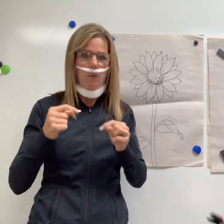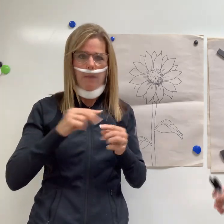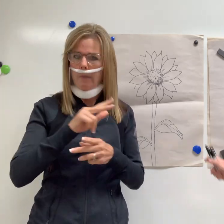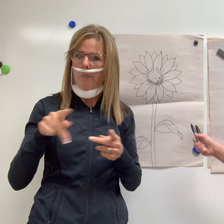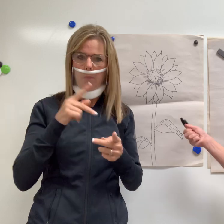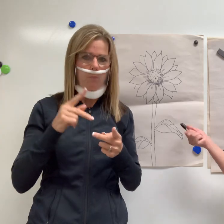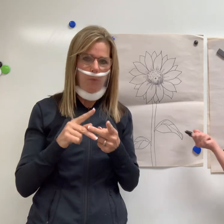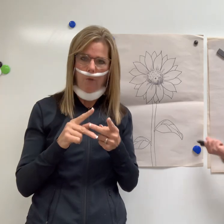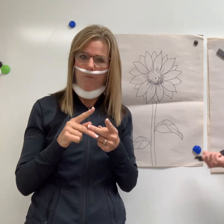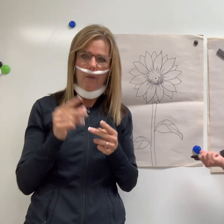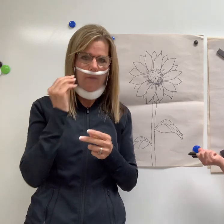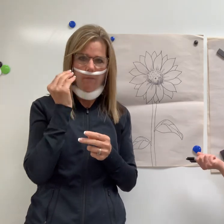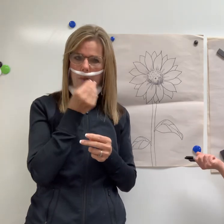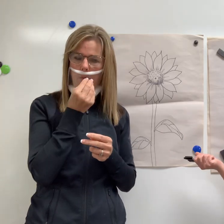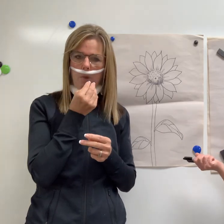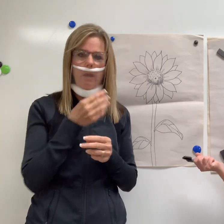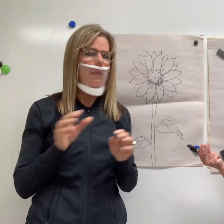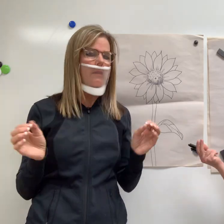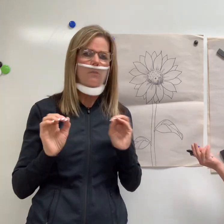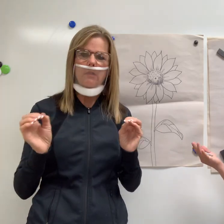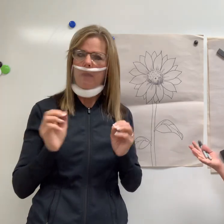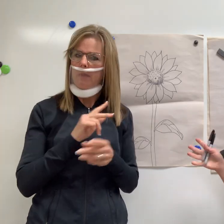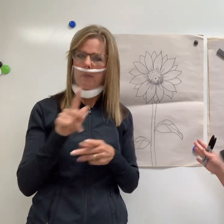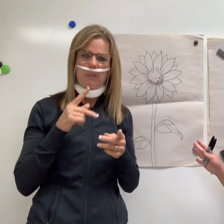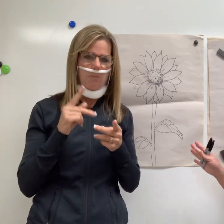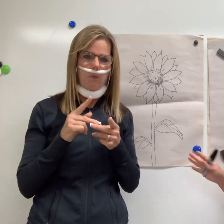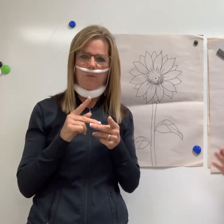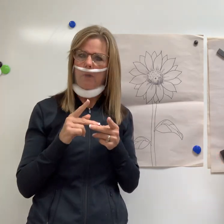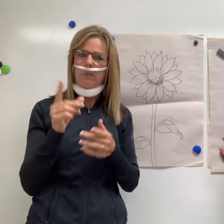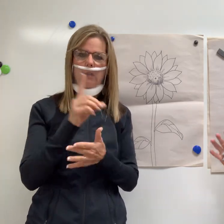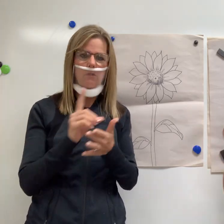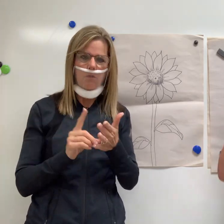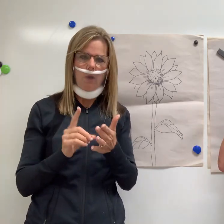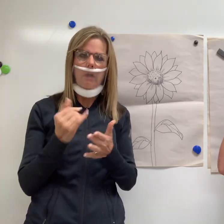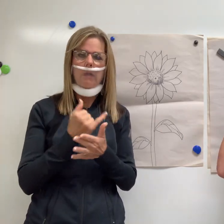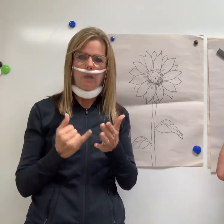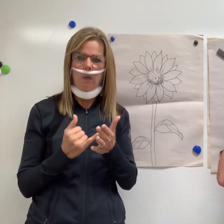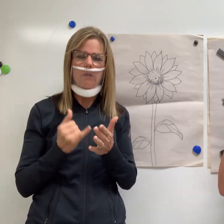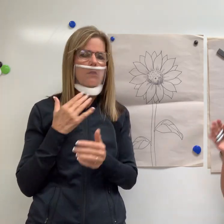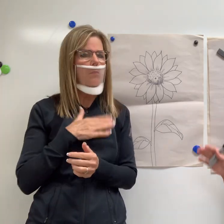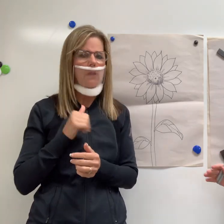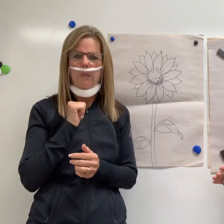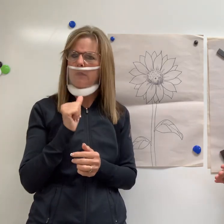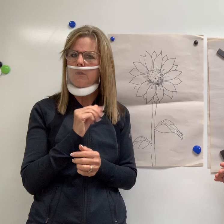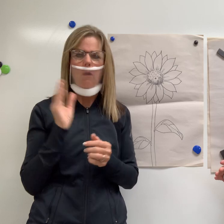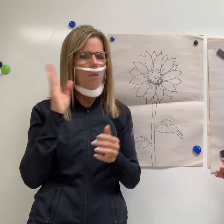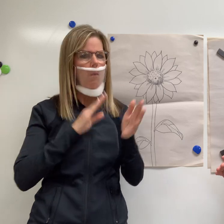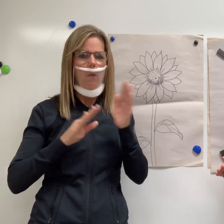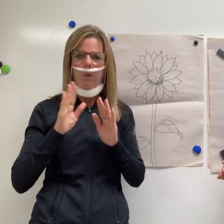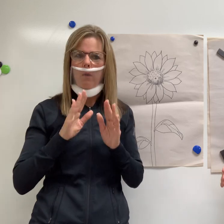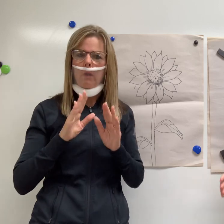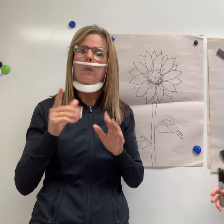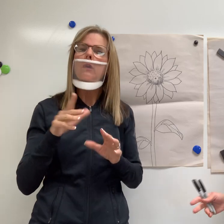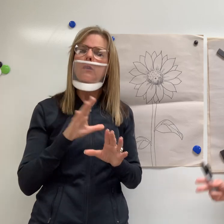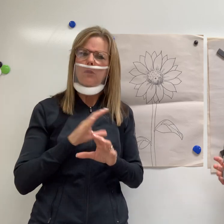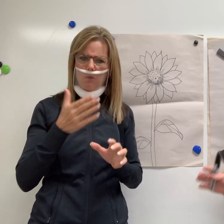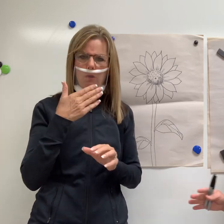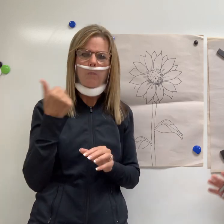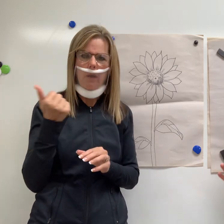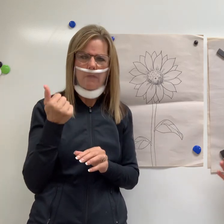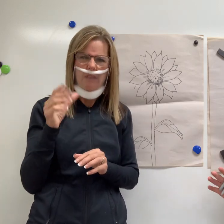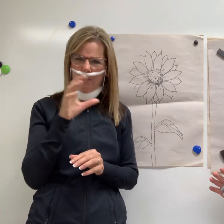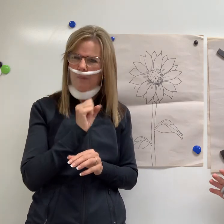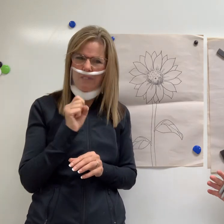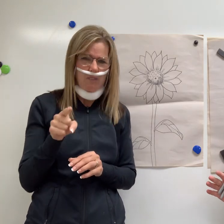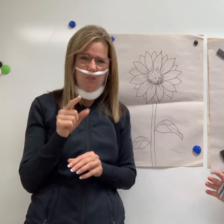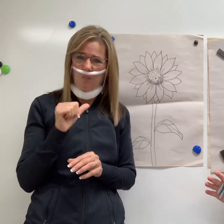third graders, there's no such thing as perfect in drawing and art. So please don't worry about it, do your best. I'm guessing a lot of you